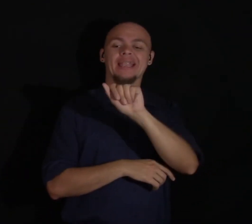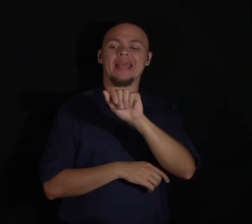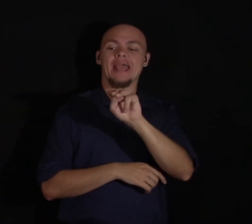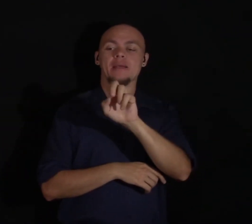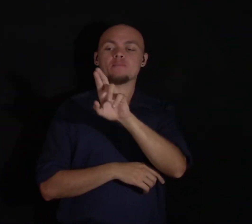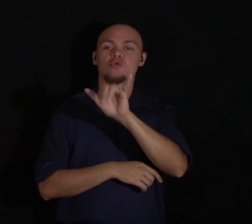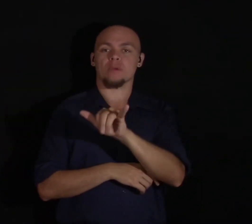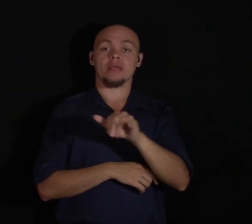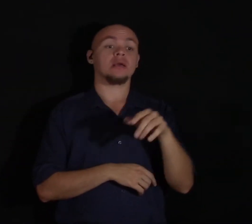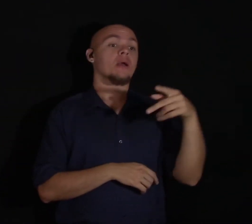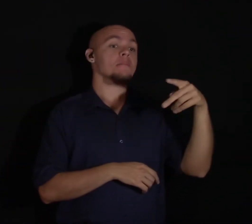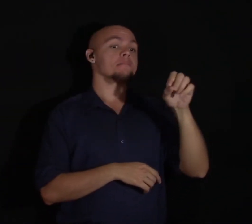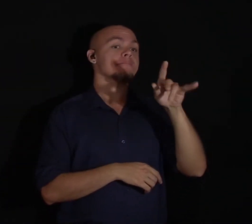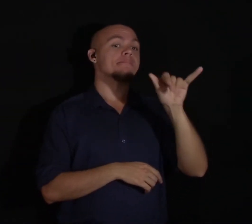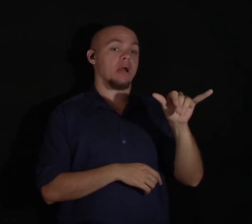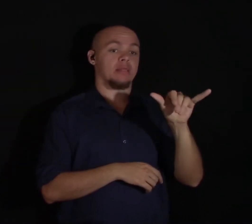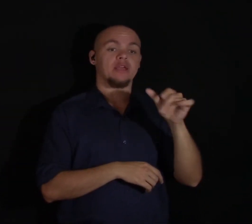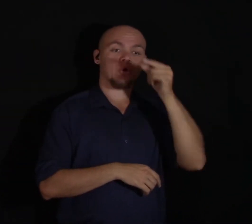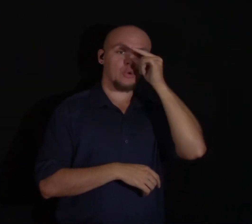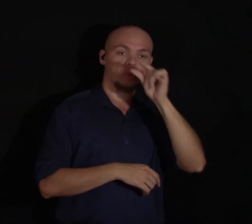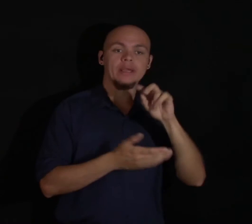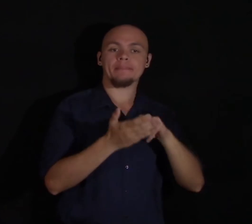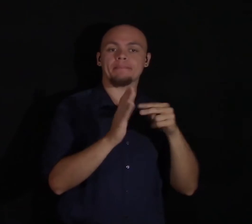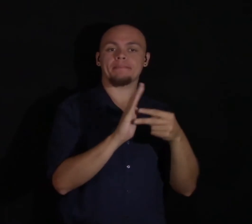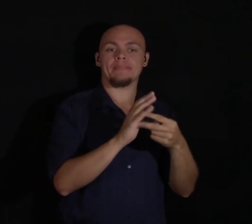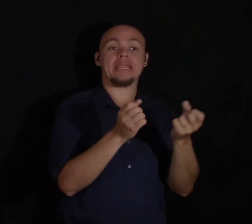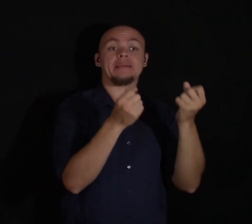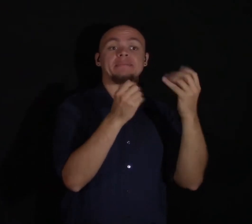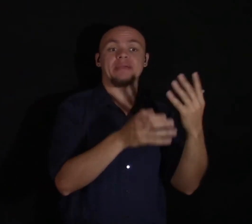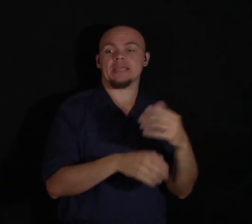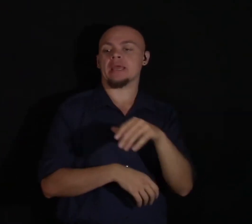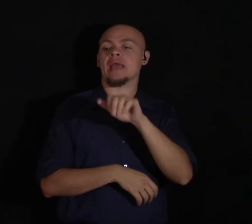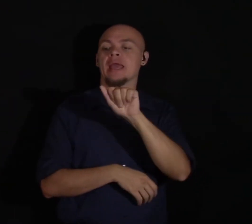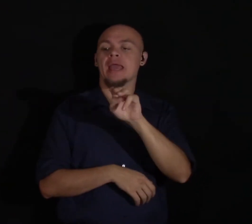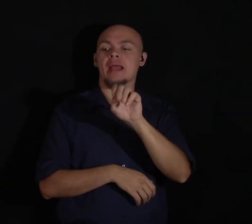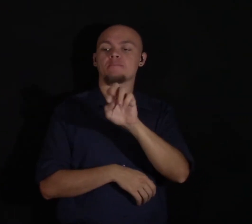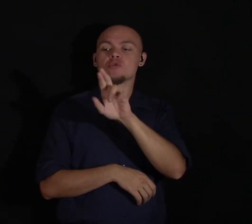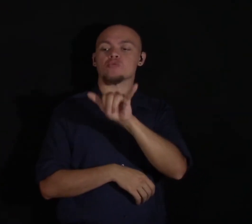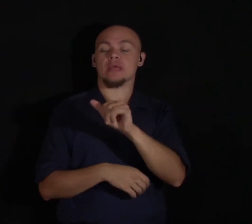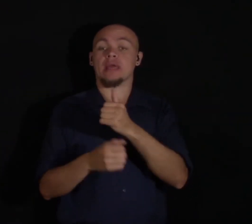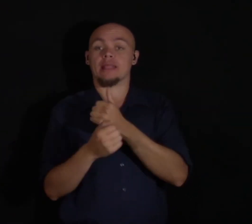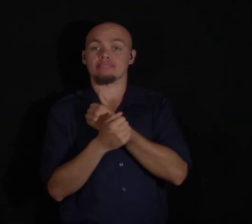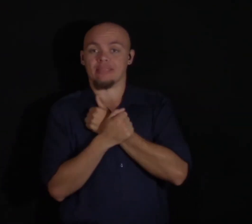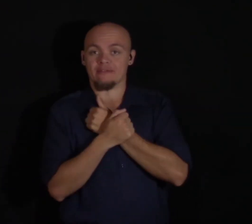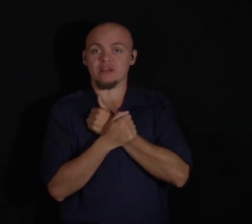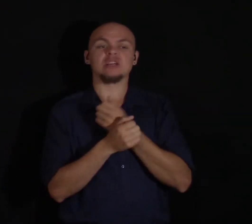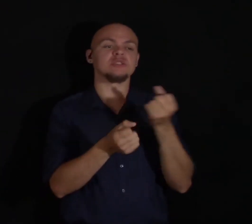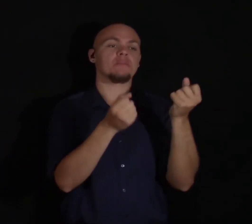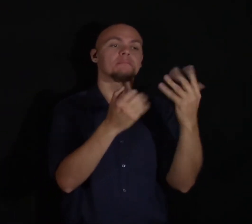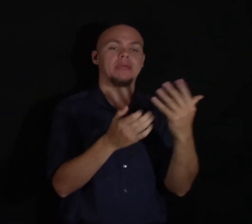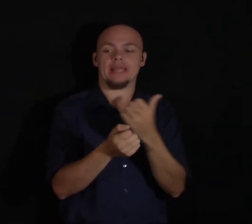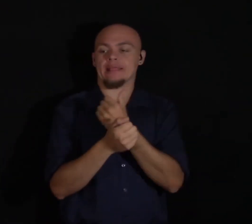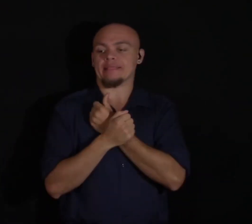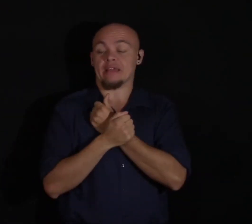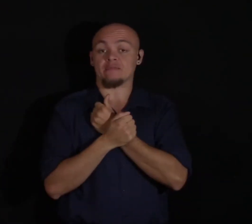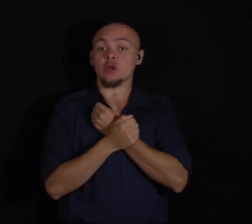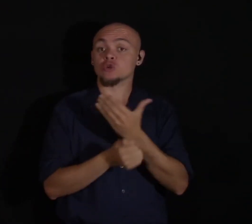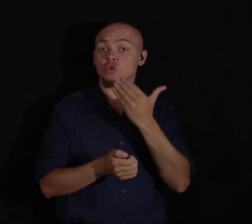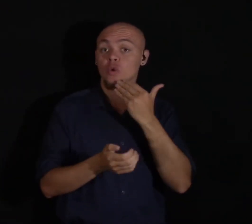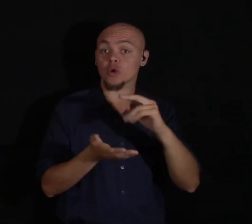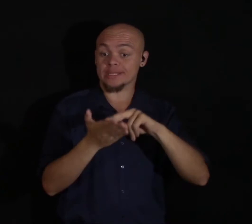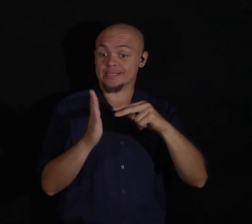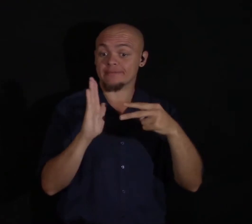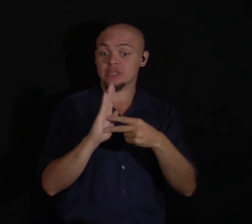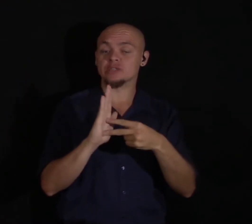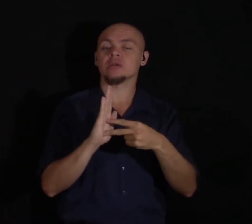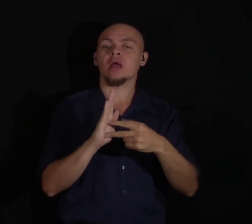Greek meaning many, and amory from the Latin meaning loves. So many loves. And I found that a good working definition for polyamory